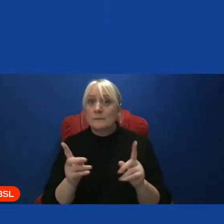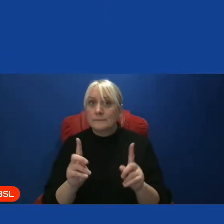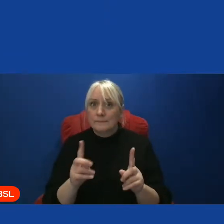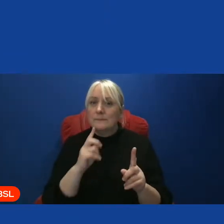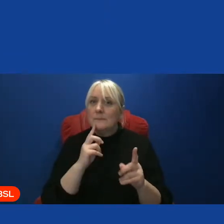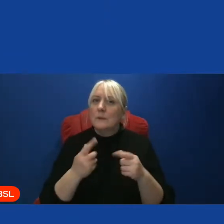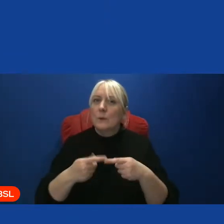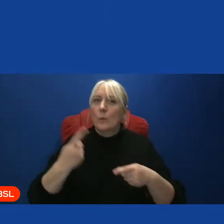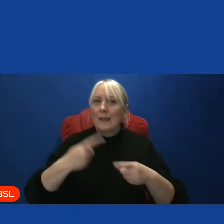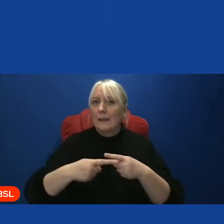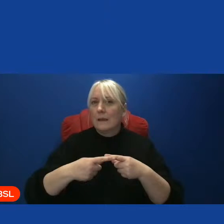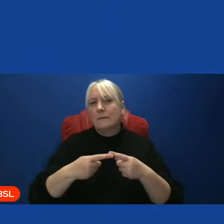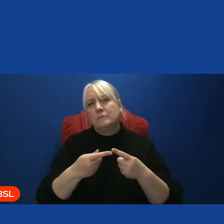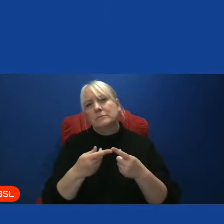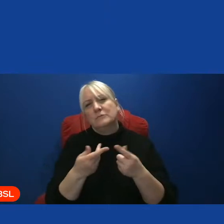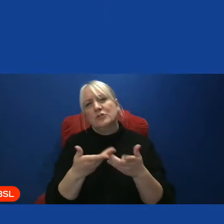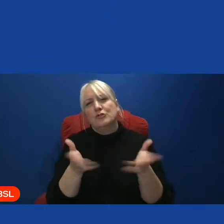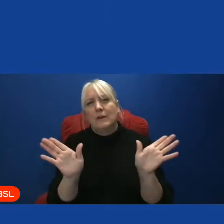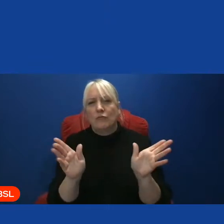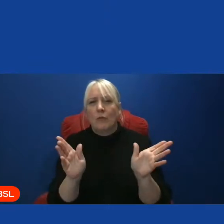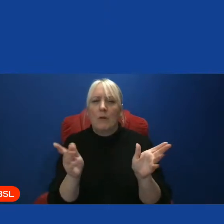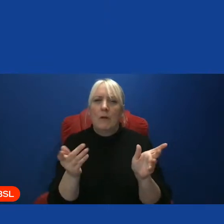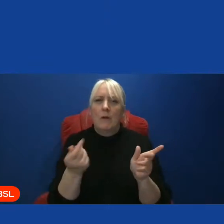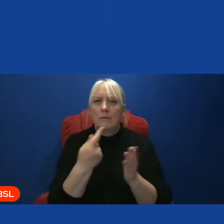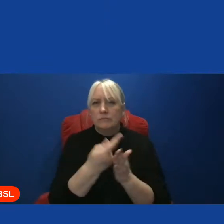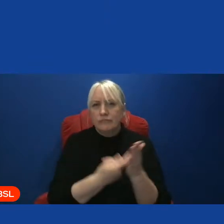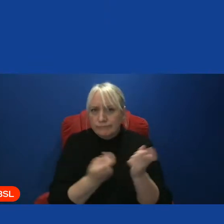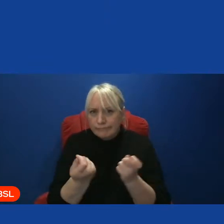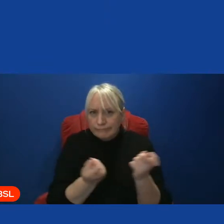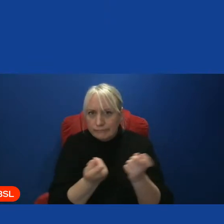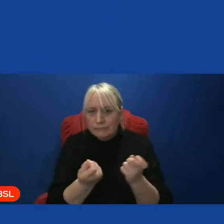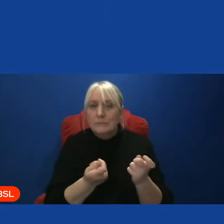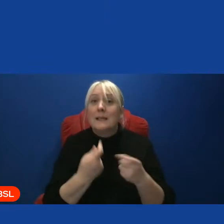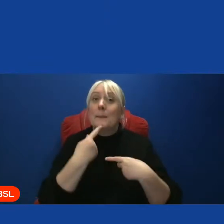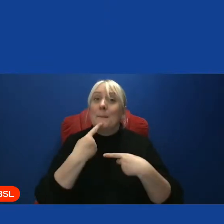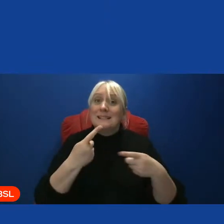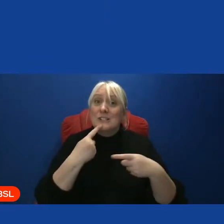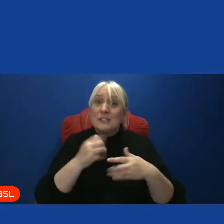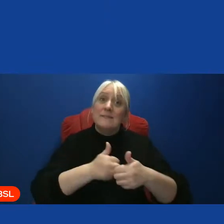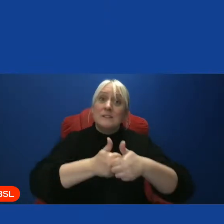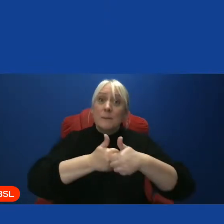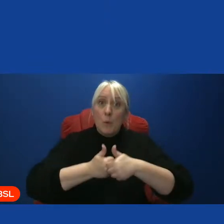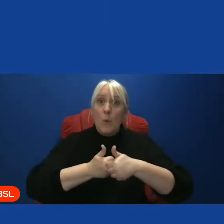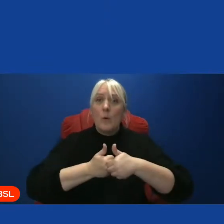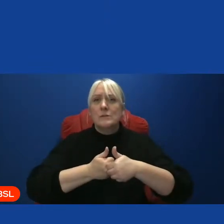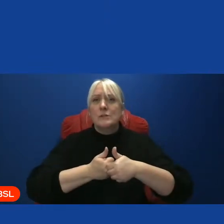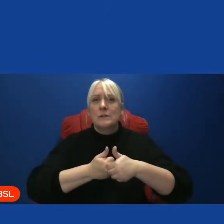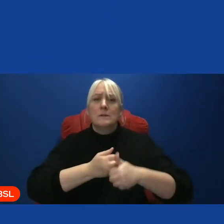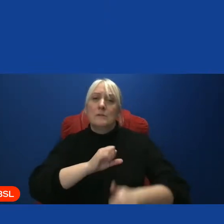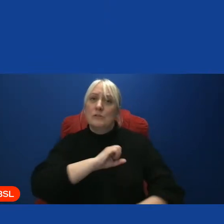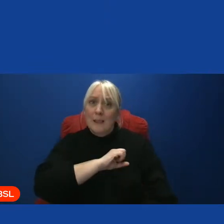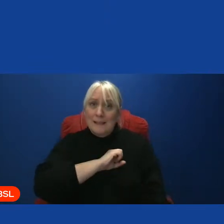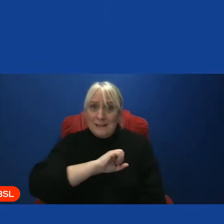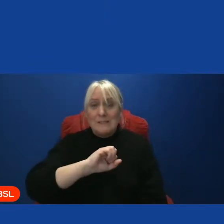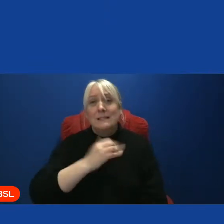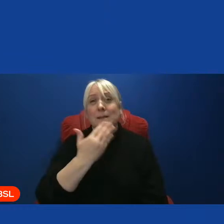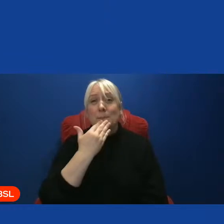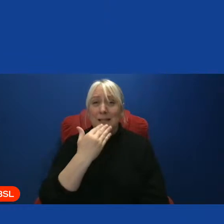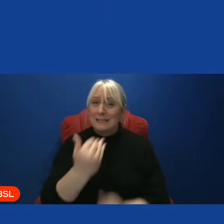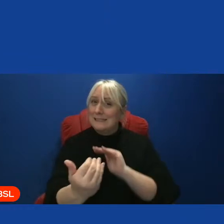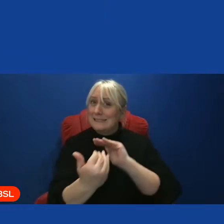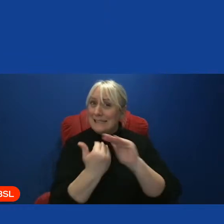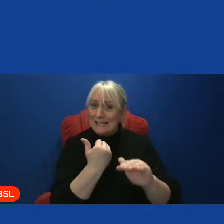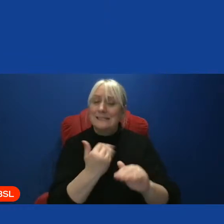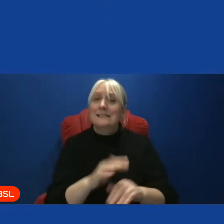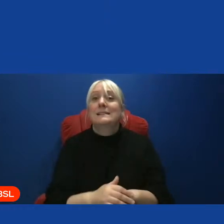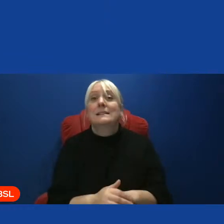quick housekeeping. Messages of support and solidarity, please keep them coming in. We would urge members to actively participate